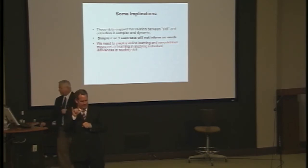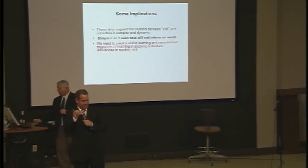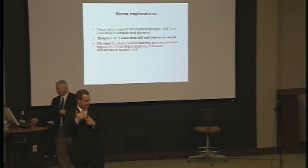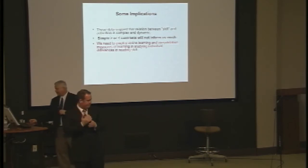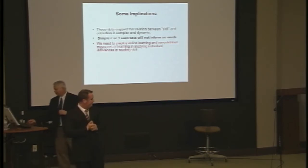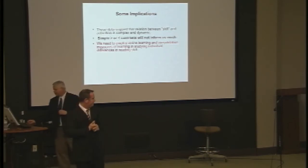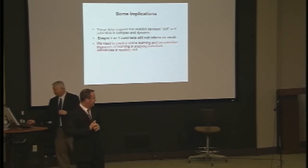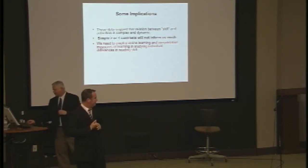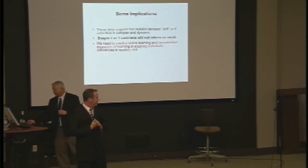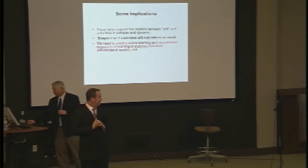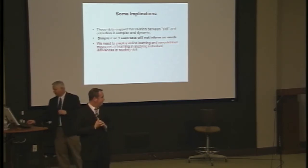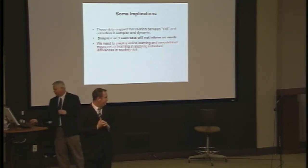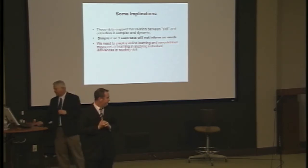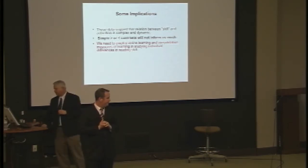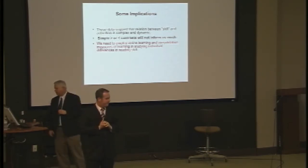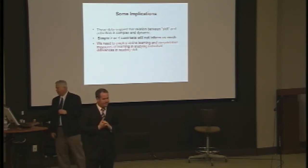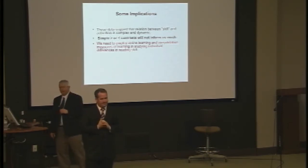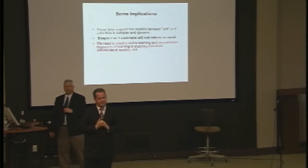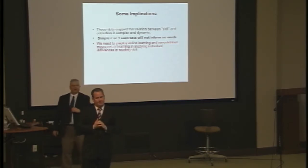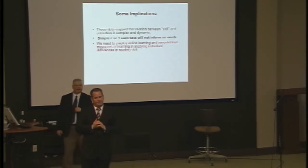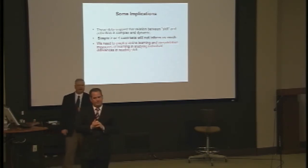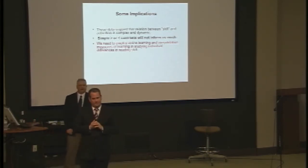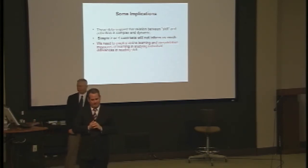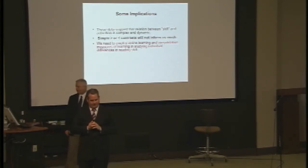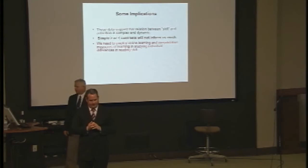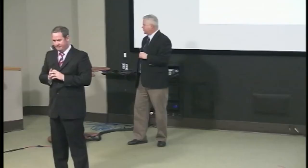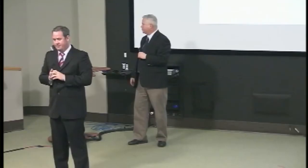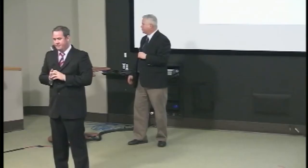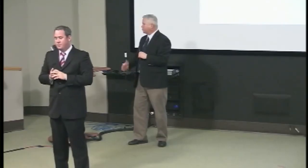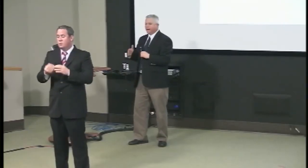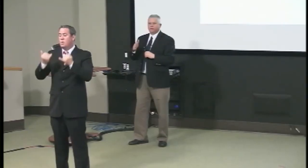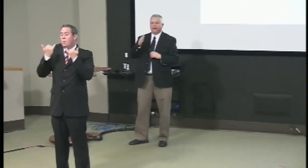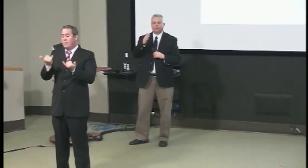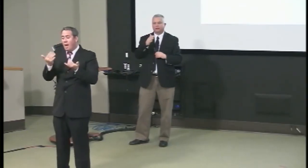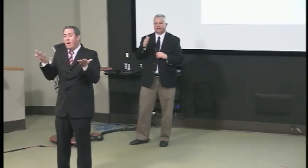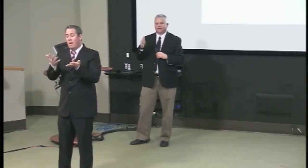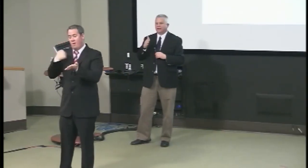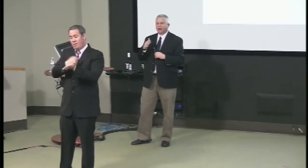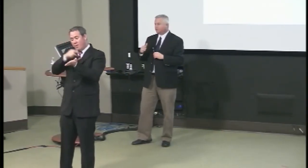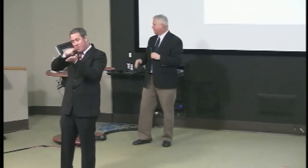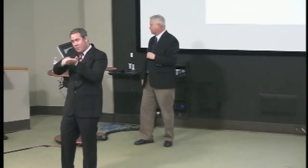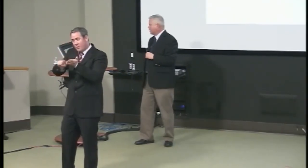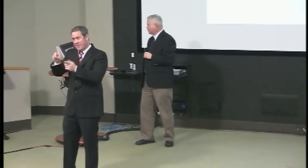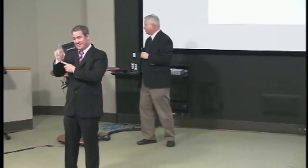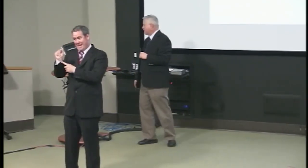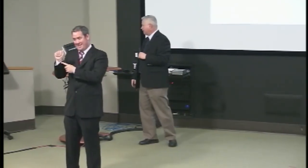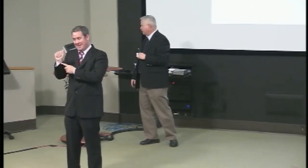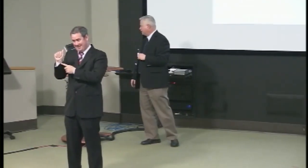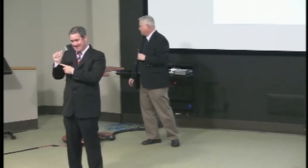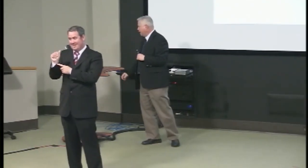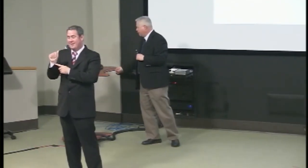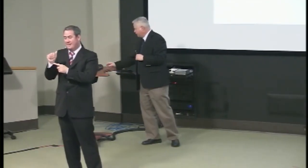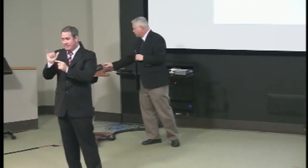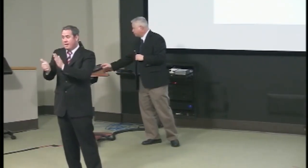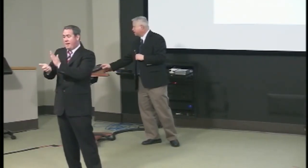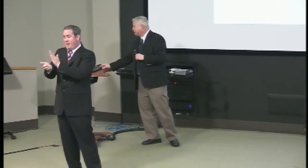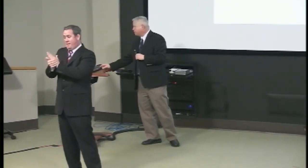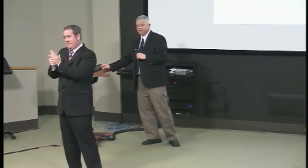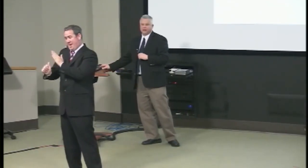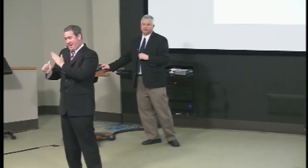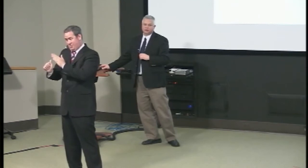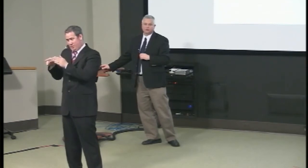between skill and activation is complex and dynamic. Simple greater than or less than contrasts aren't going to cut it. And we